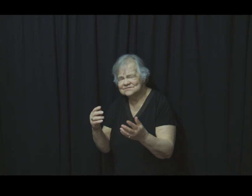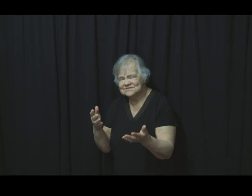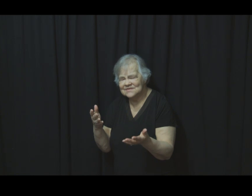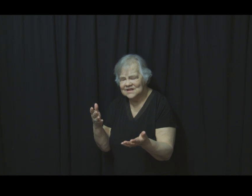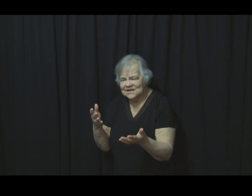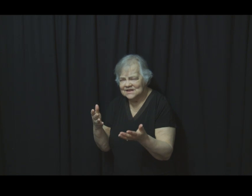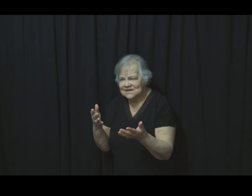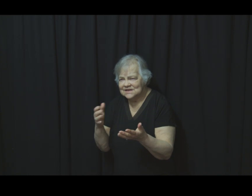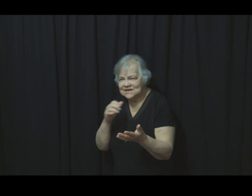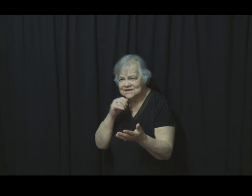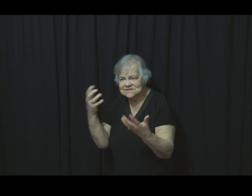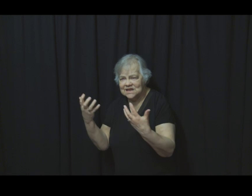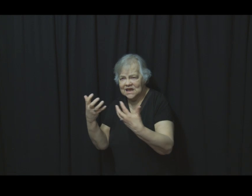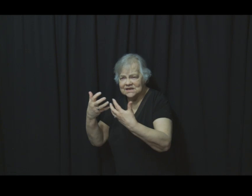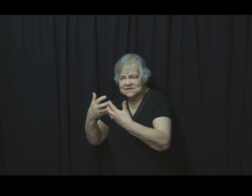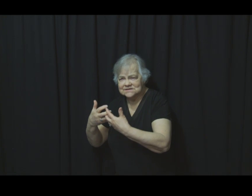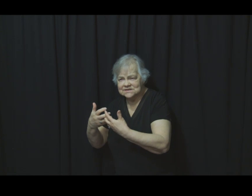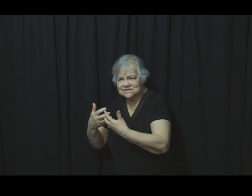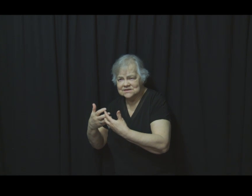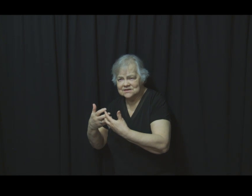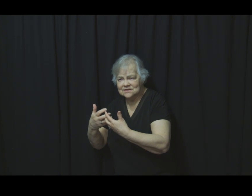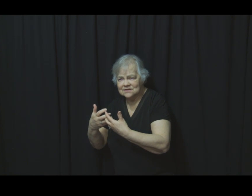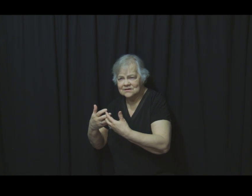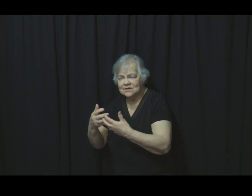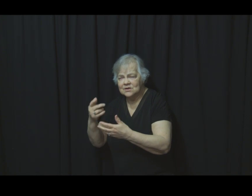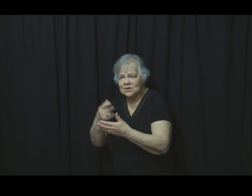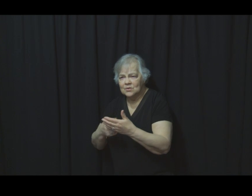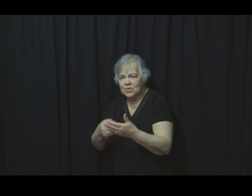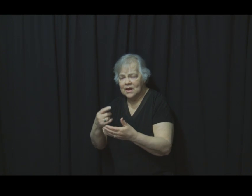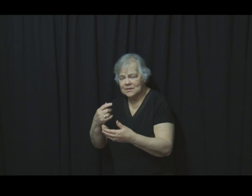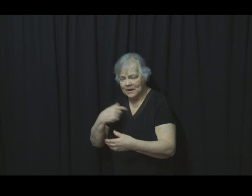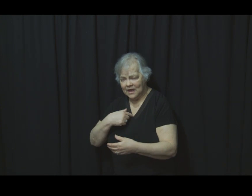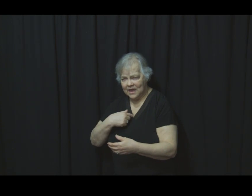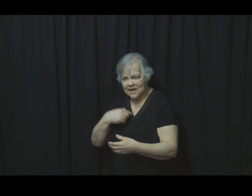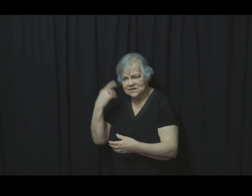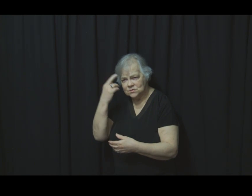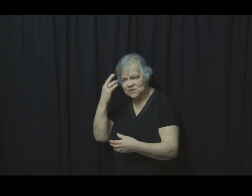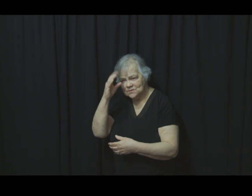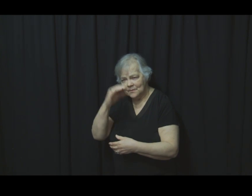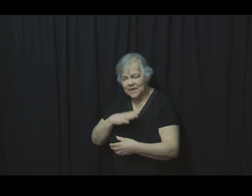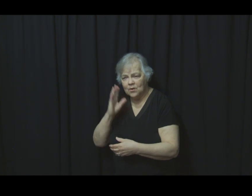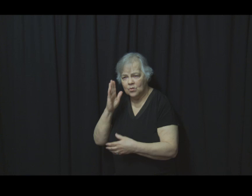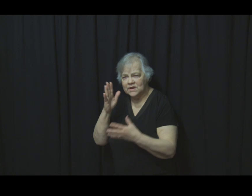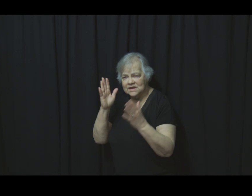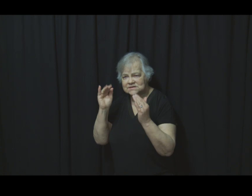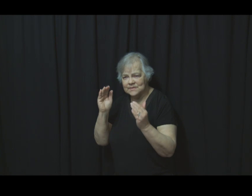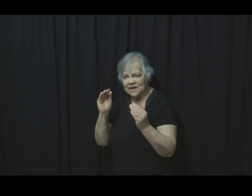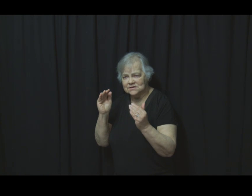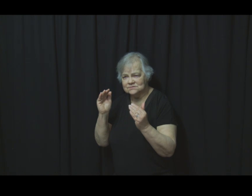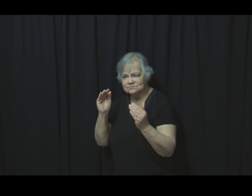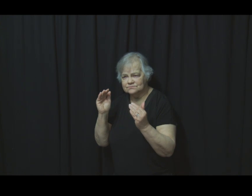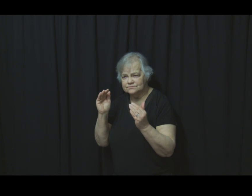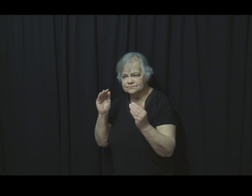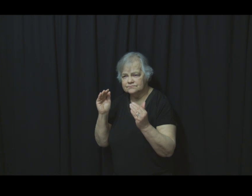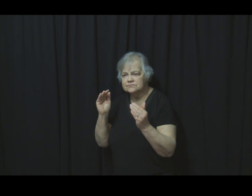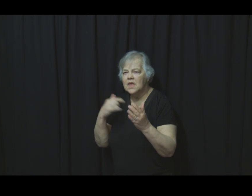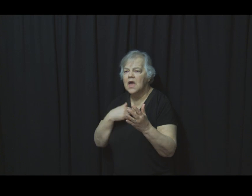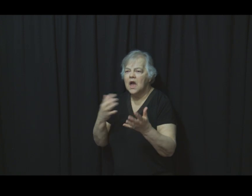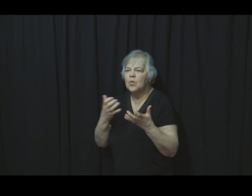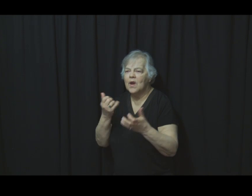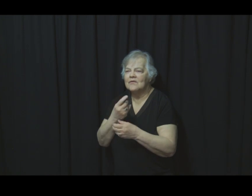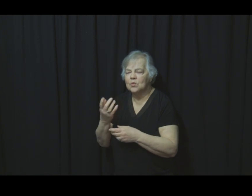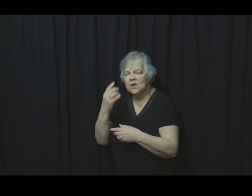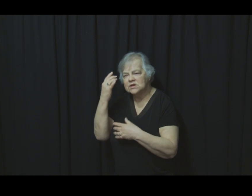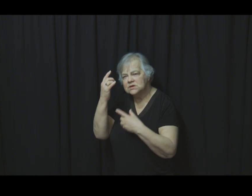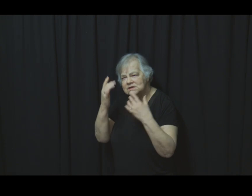not consistent with what I as a reasonable man would expect. So I want everybody to